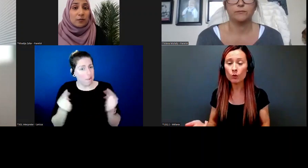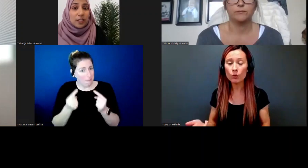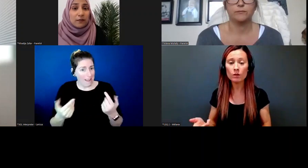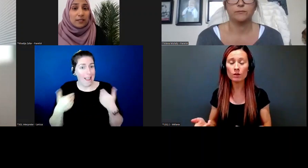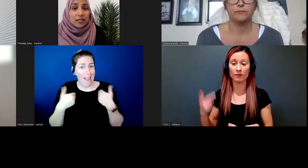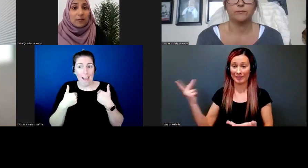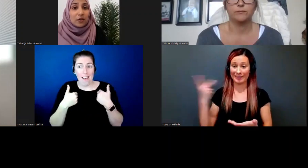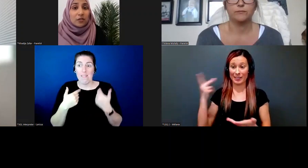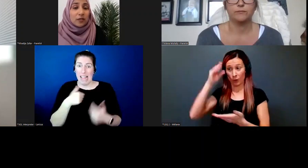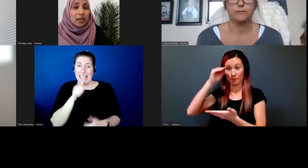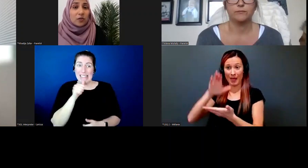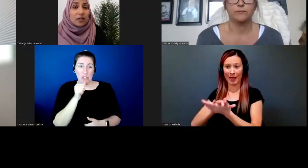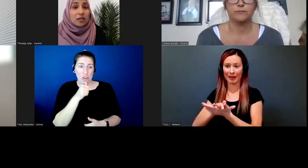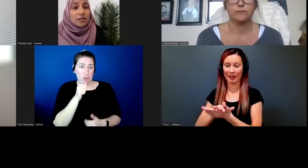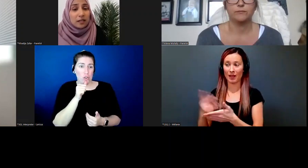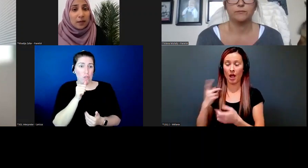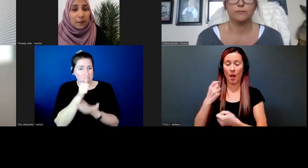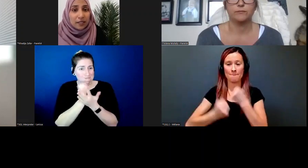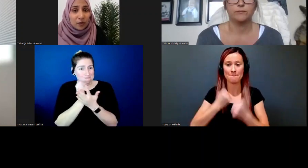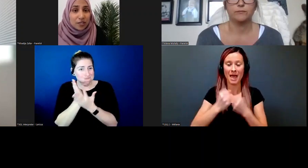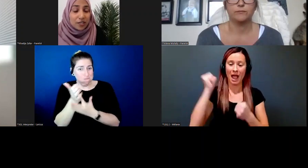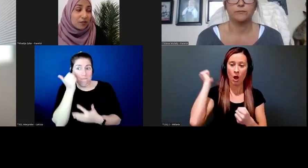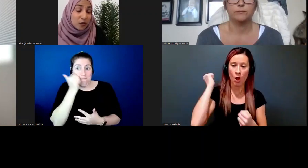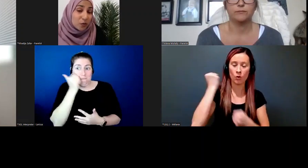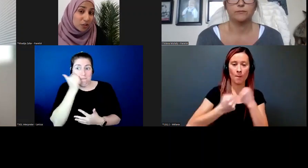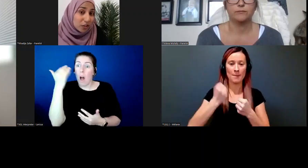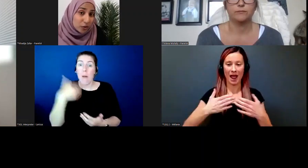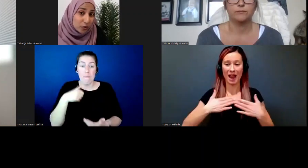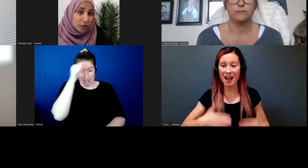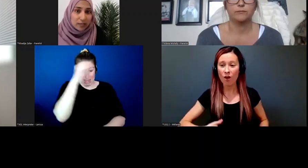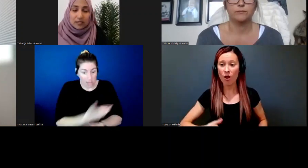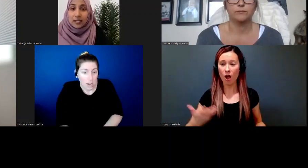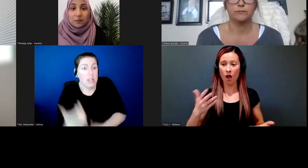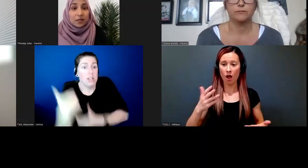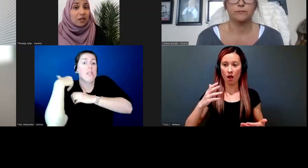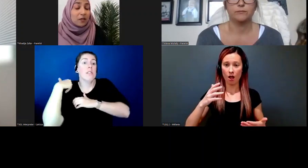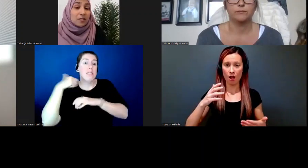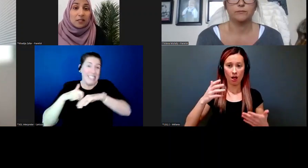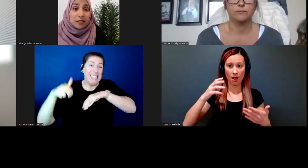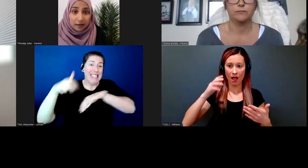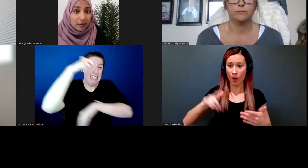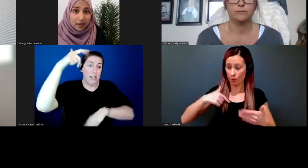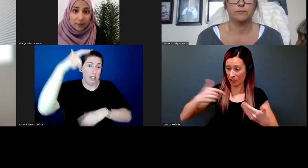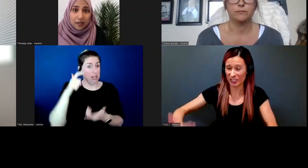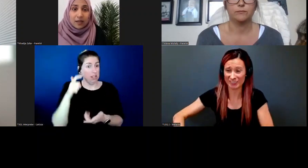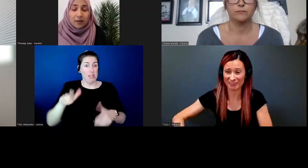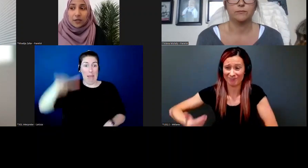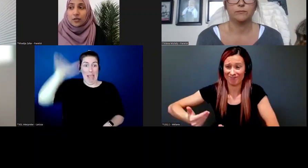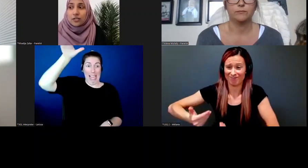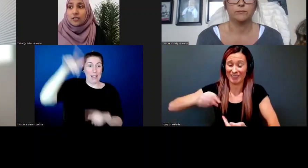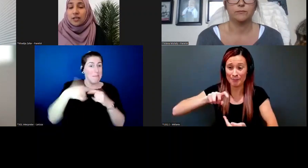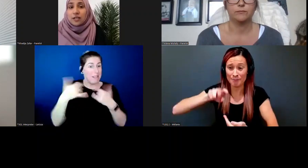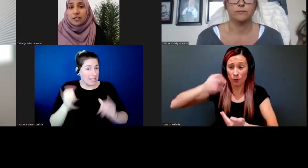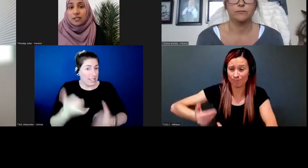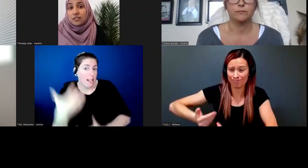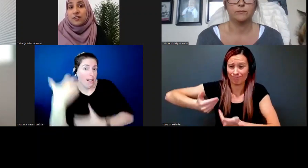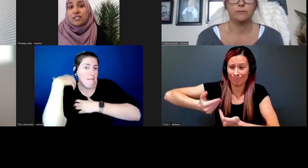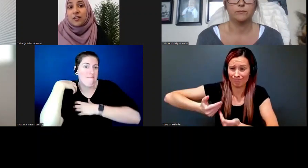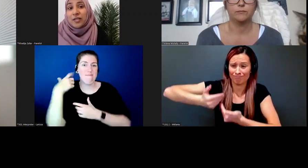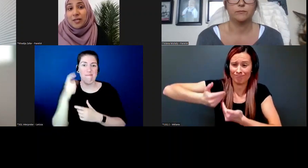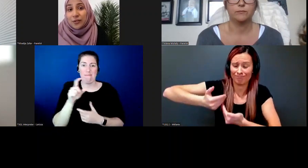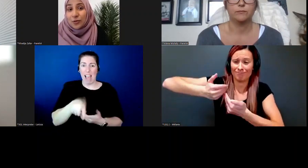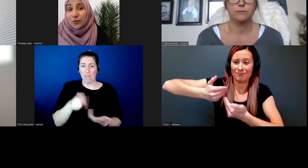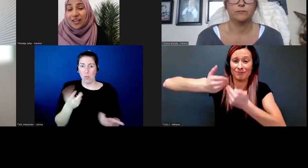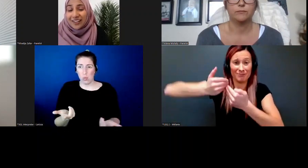suffer with every day because we had to carry my son up and down the stairs, which we still do. He's getting bigger, we're still carrying him because there's